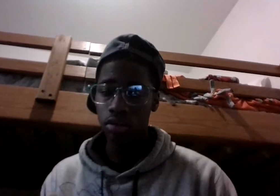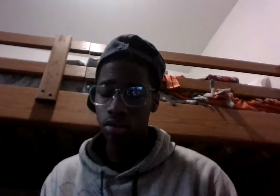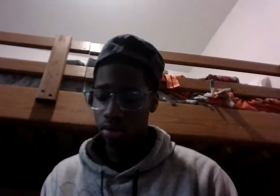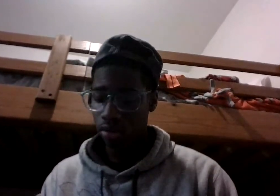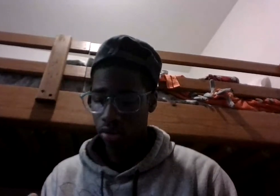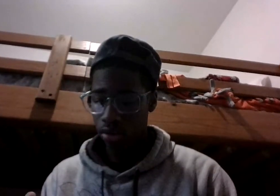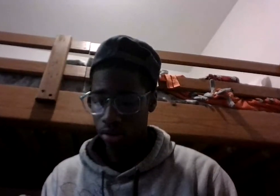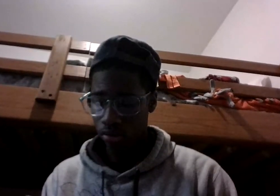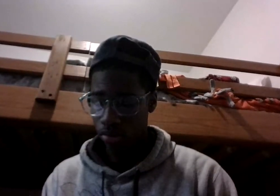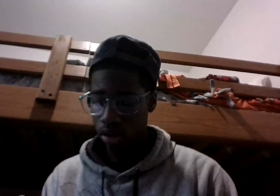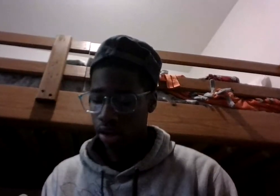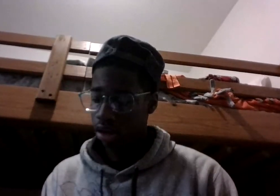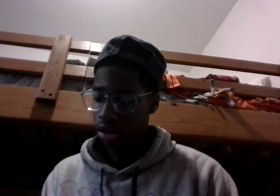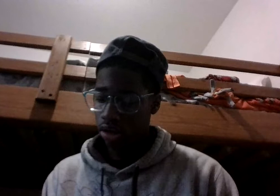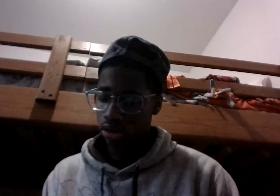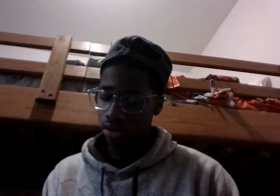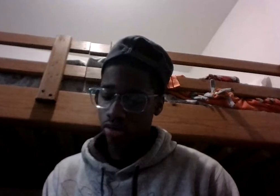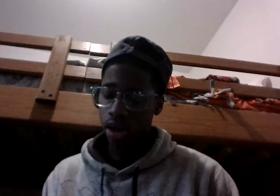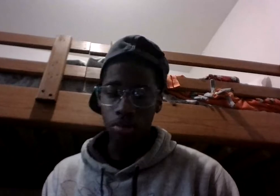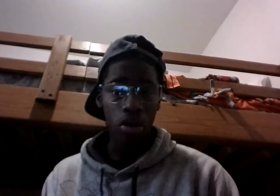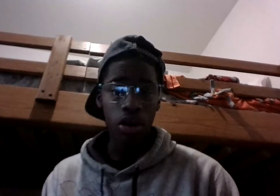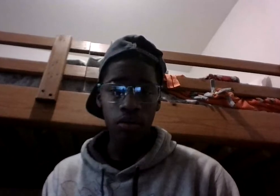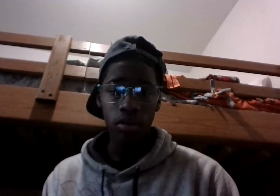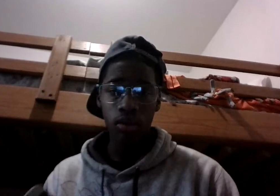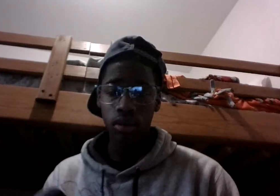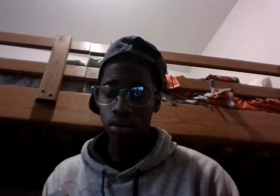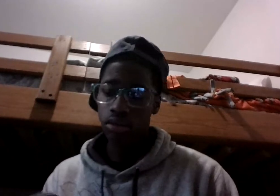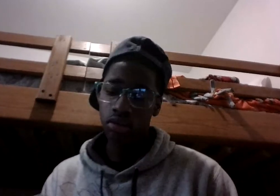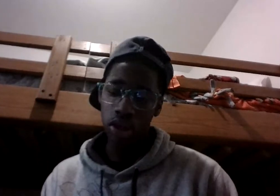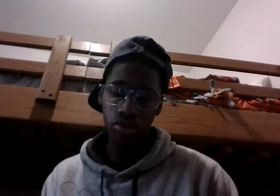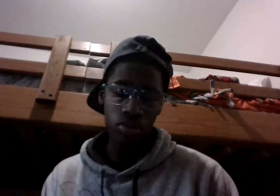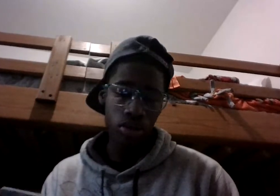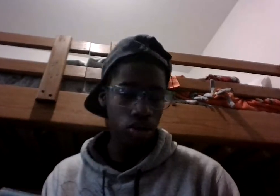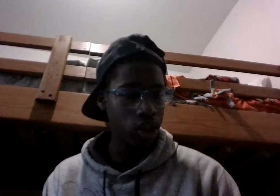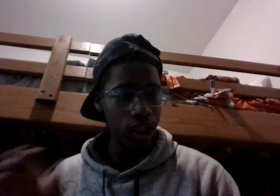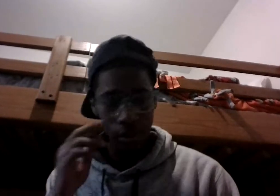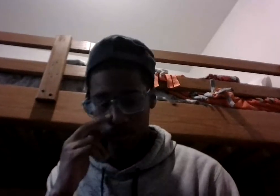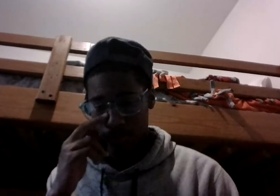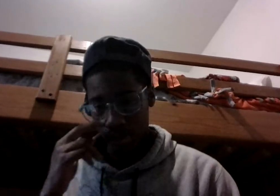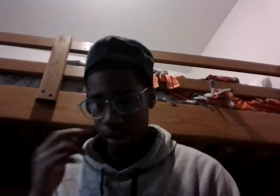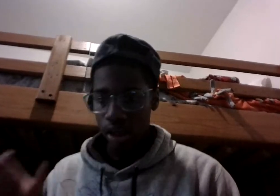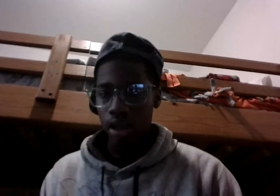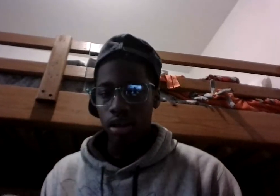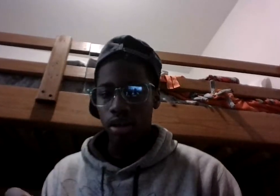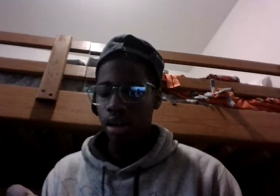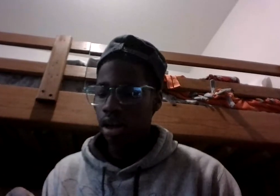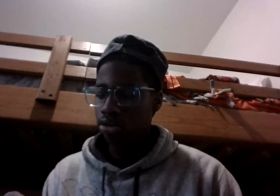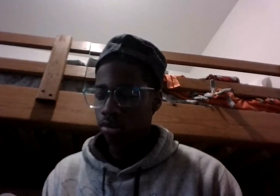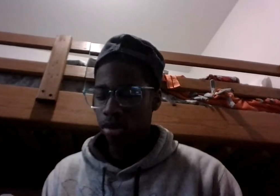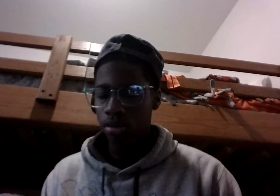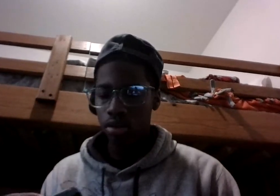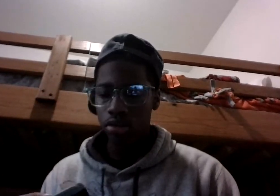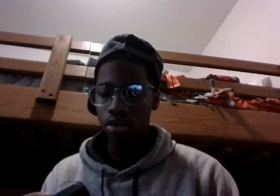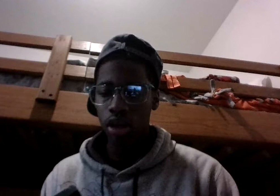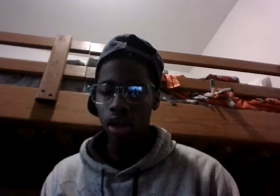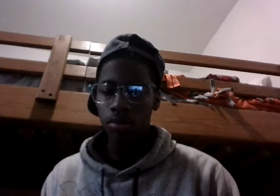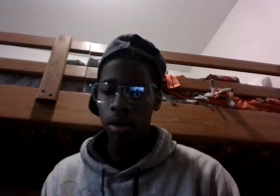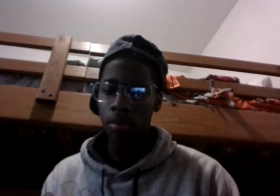to help so I am hard of hearing so that's what we're going to do today guys remember to check out my